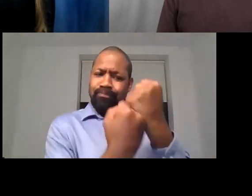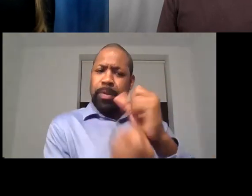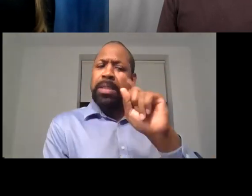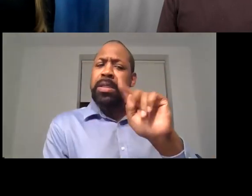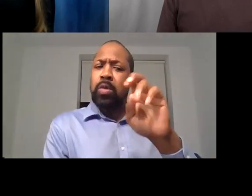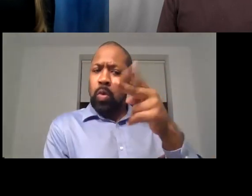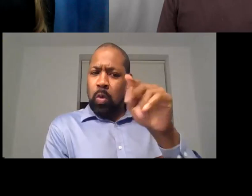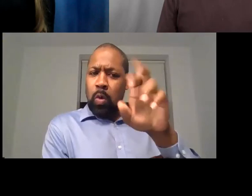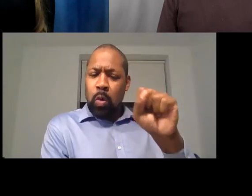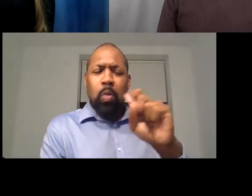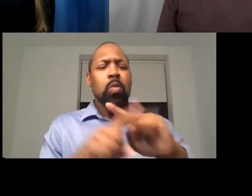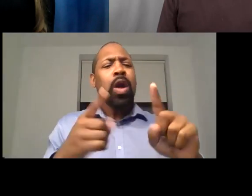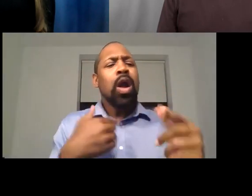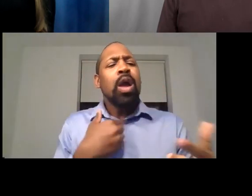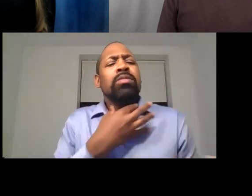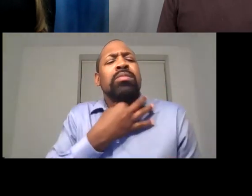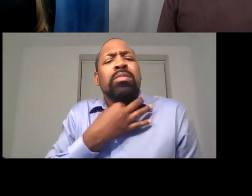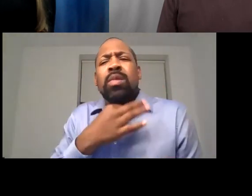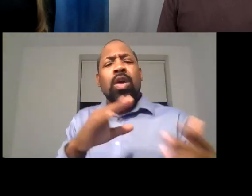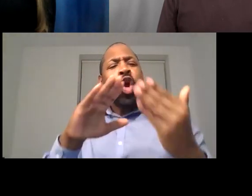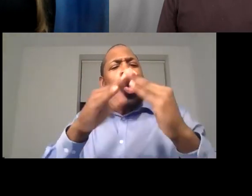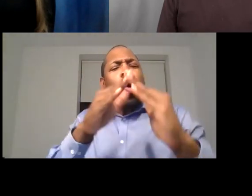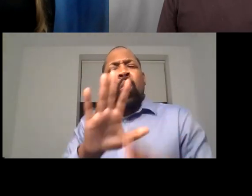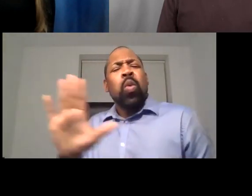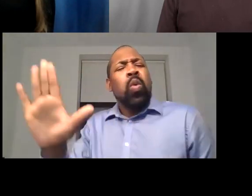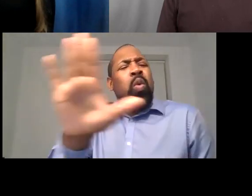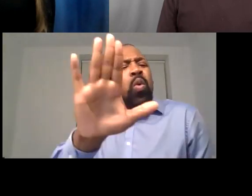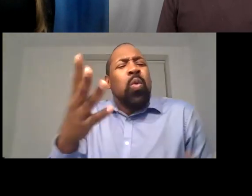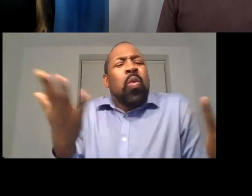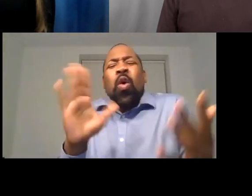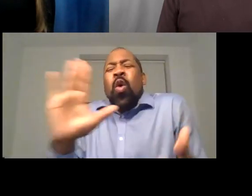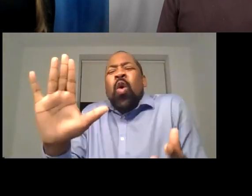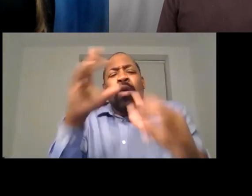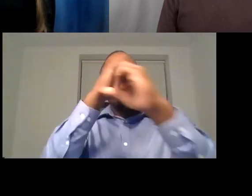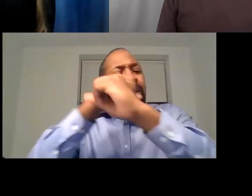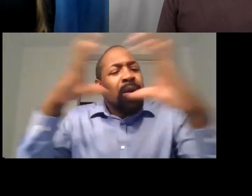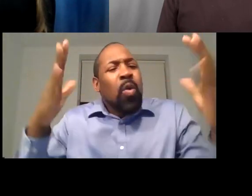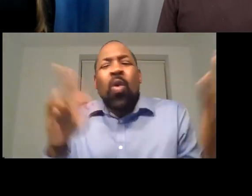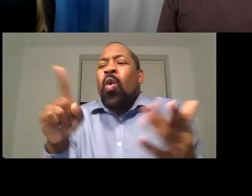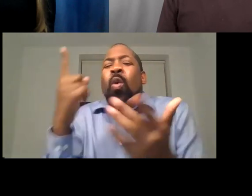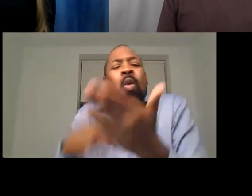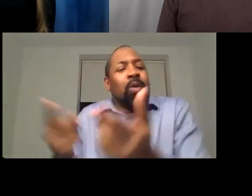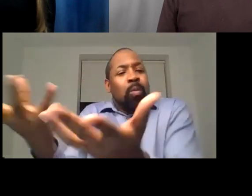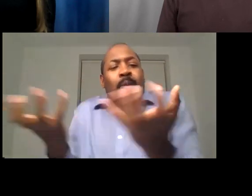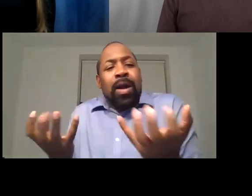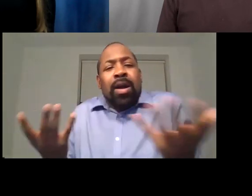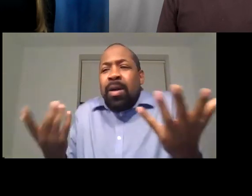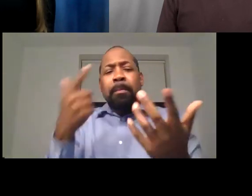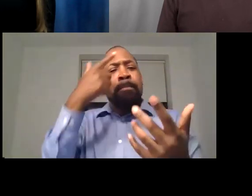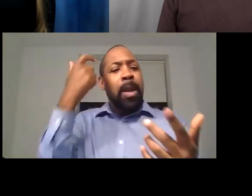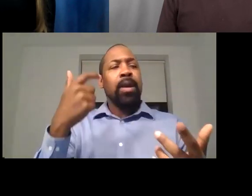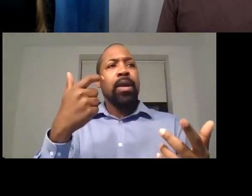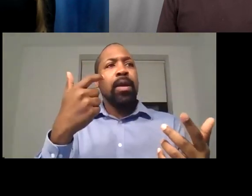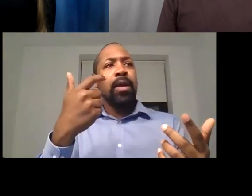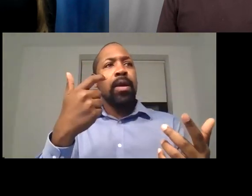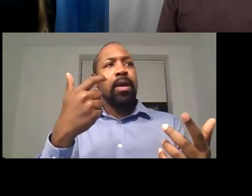community. And yes, of course, we want to have stakeholders involved, but we want to know specifically, what